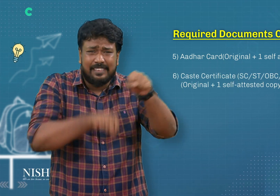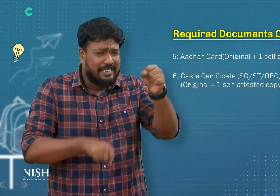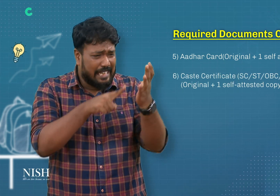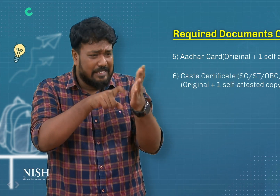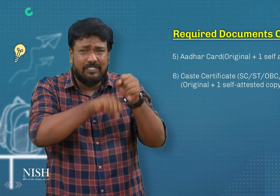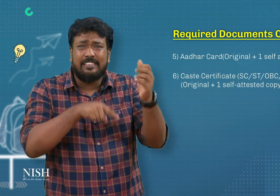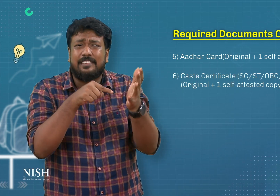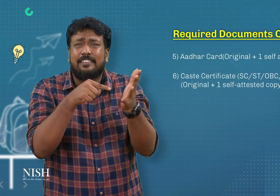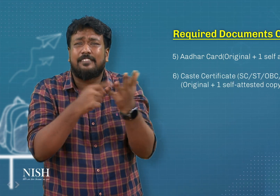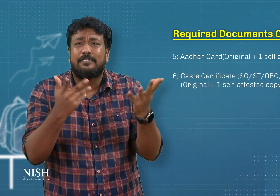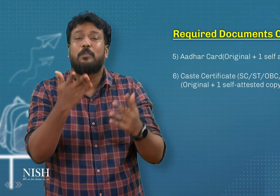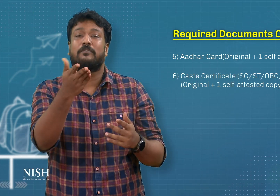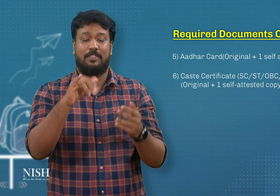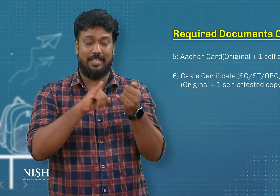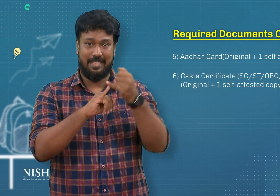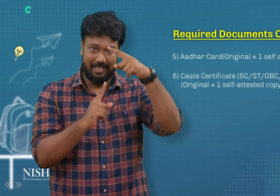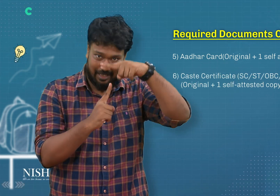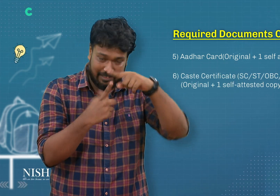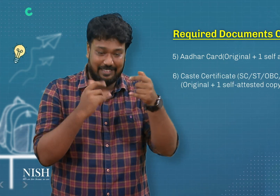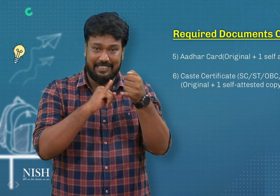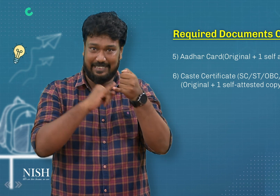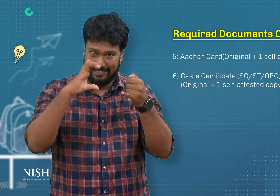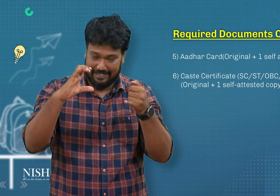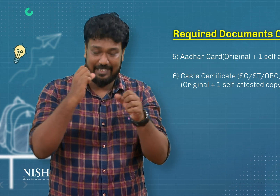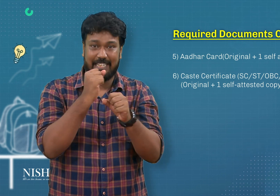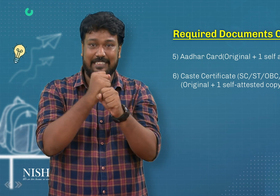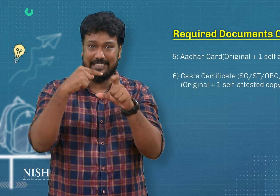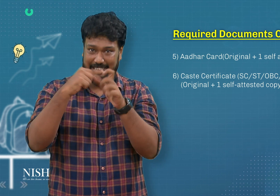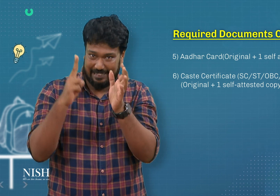EWS or OEC. Original plus 1 self-attested copy.